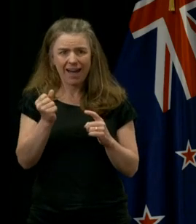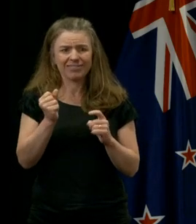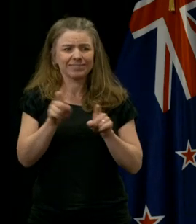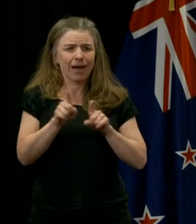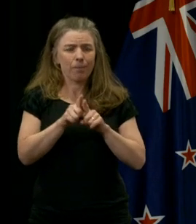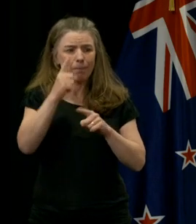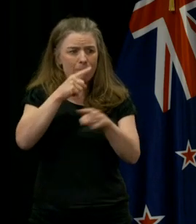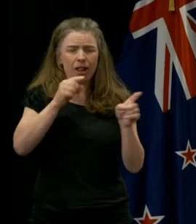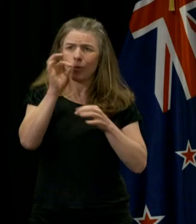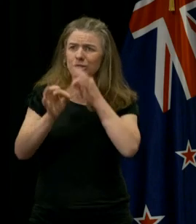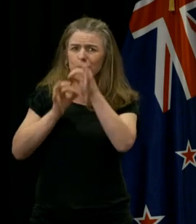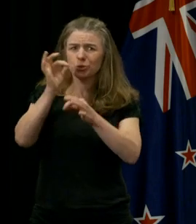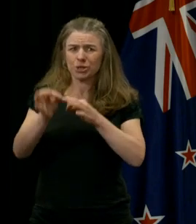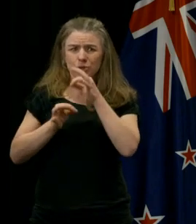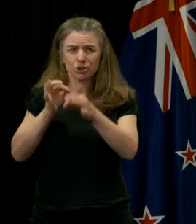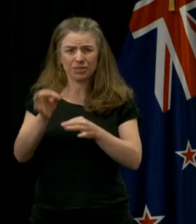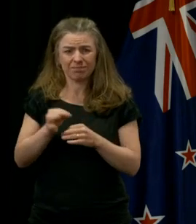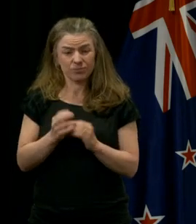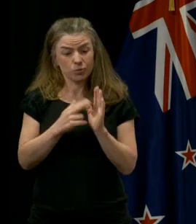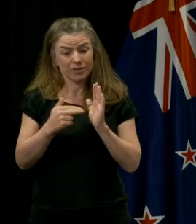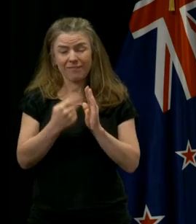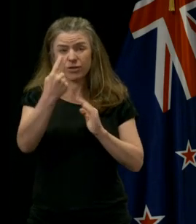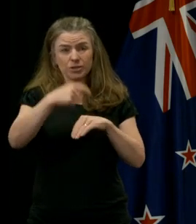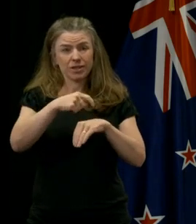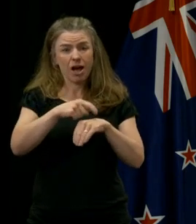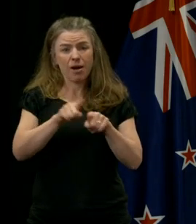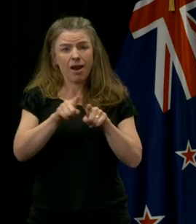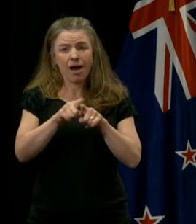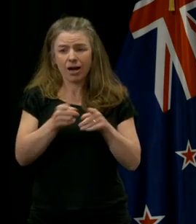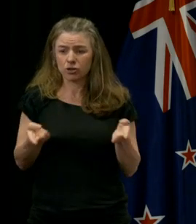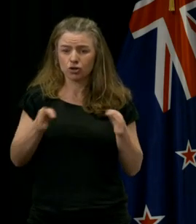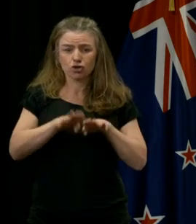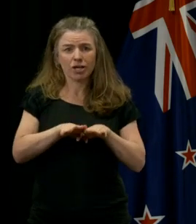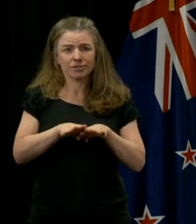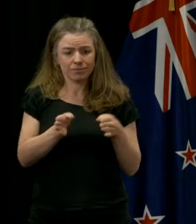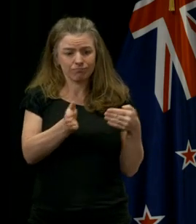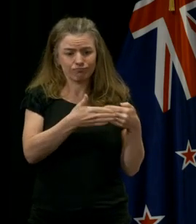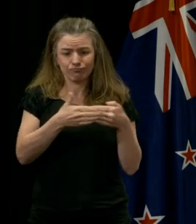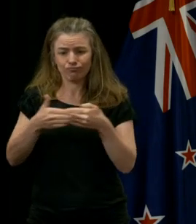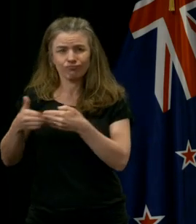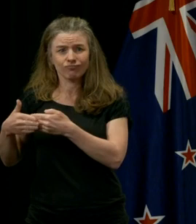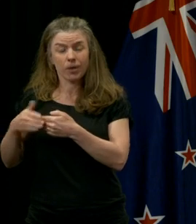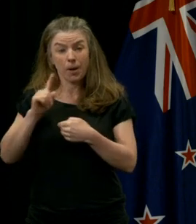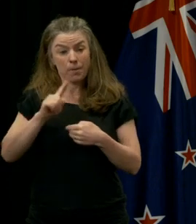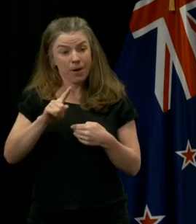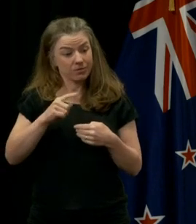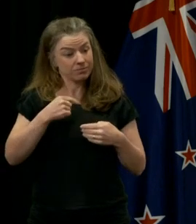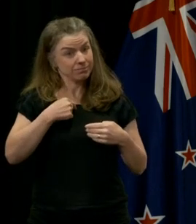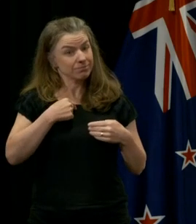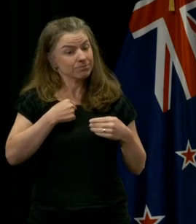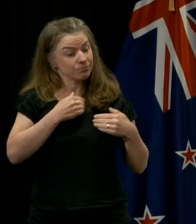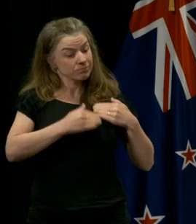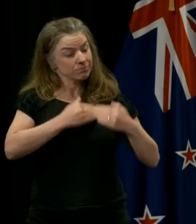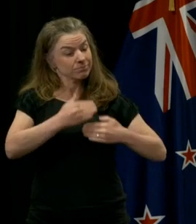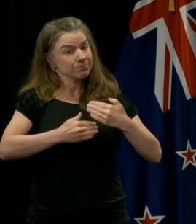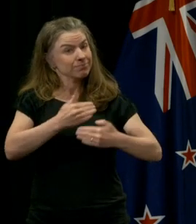never-before-seen status in New Zealand of essentially shutting down normal life. But we are making good progress, and we do